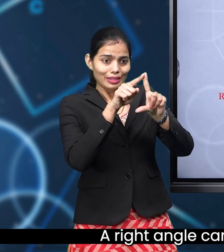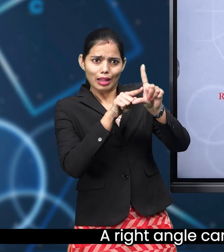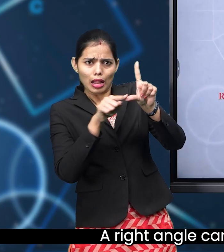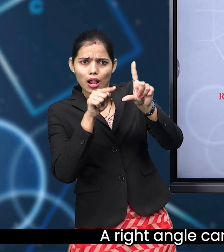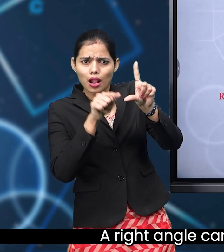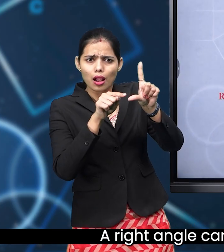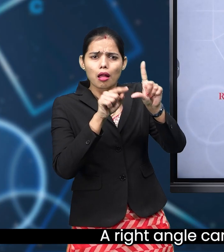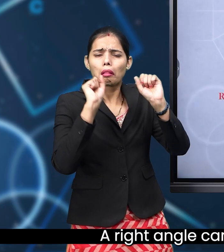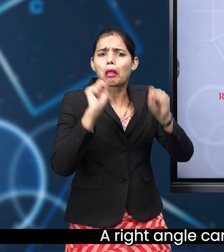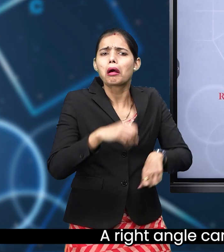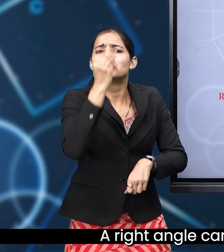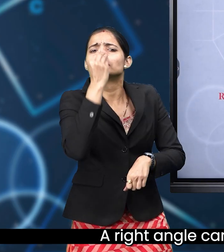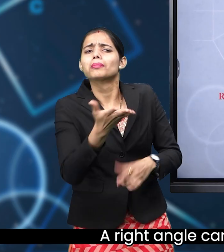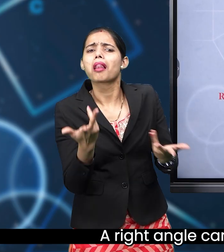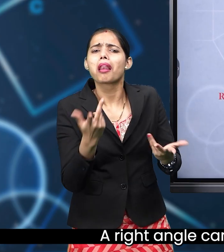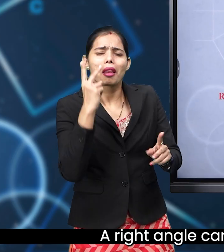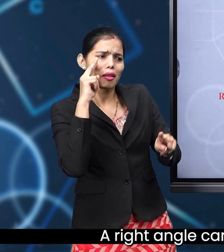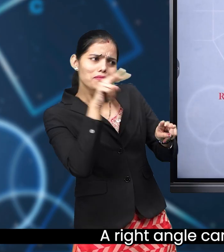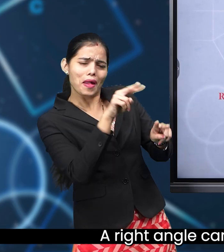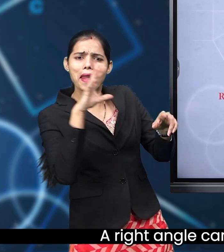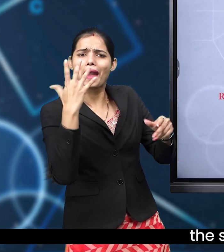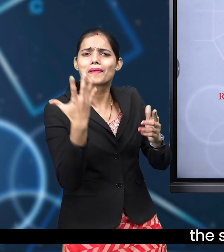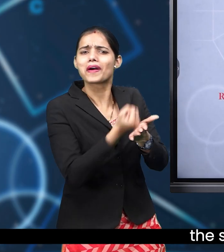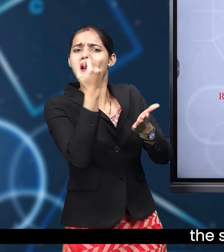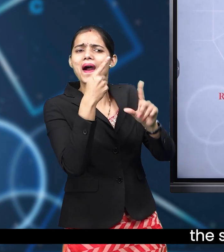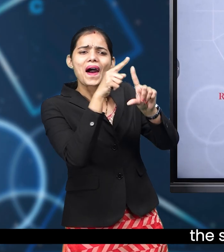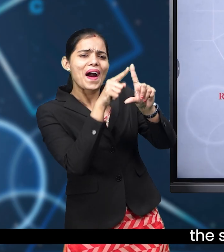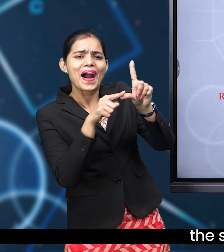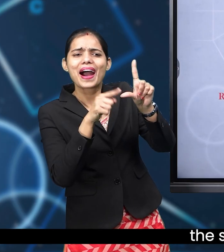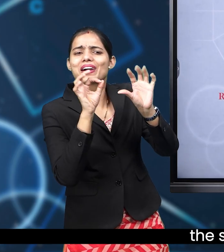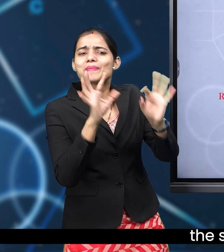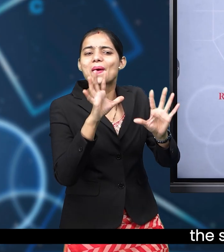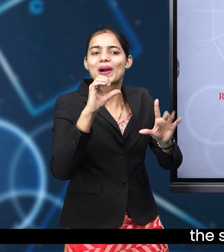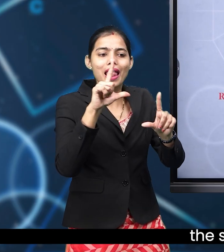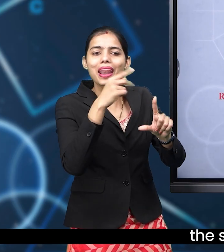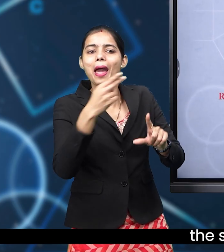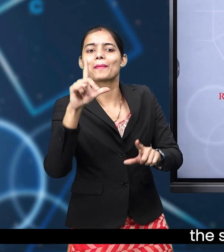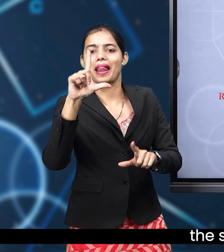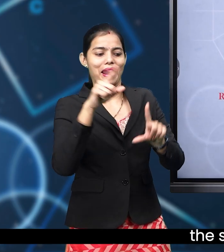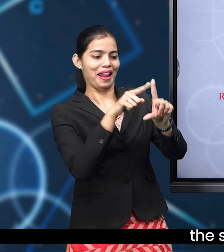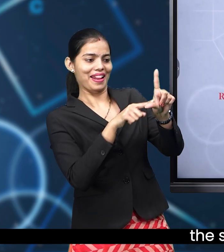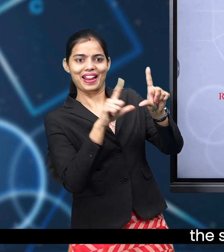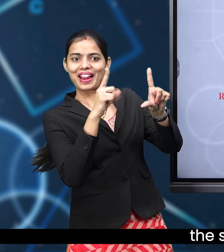A right angle can be easily observed as it forms the shape of the letter L.